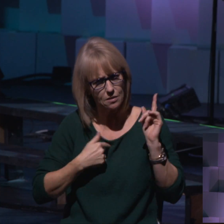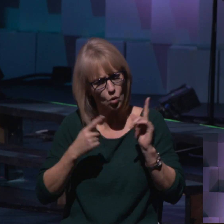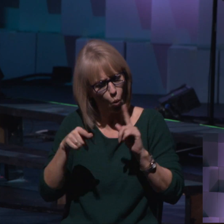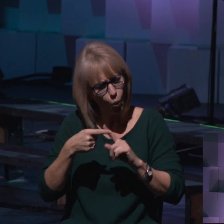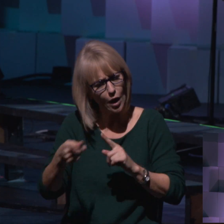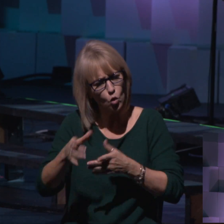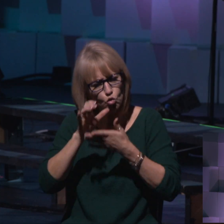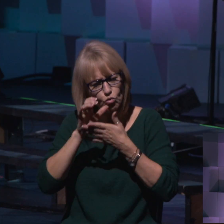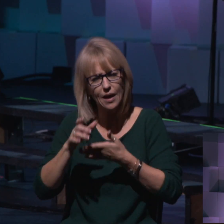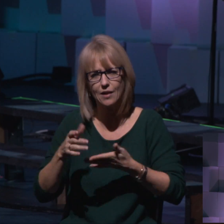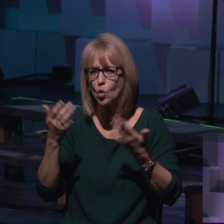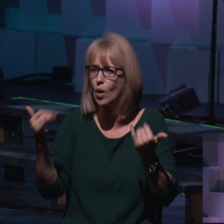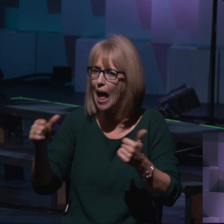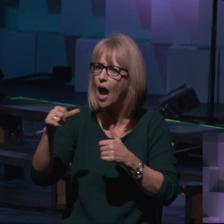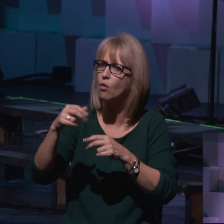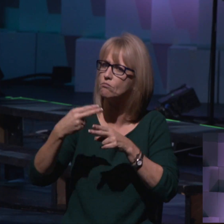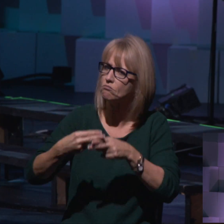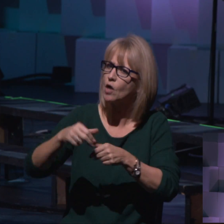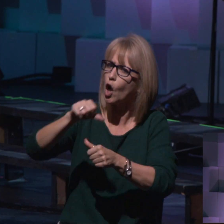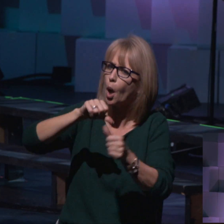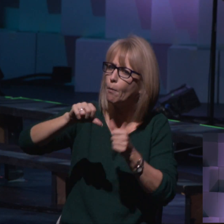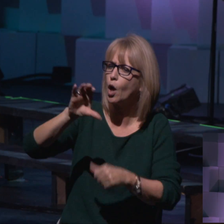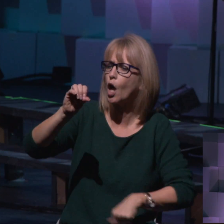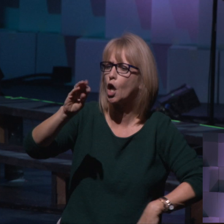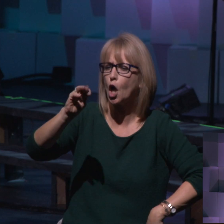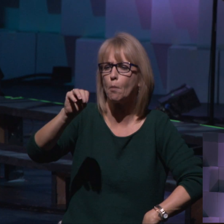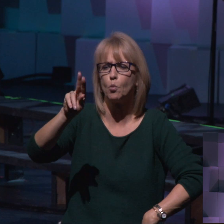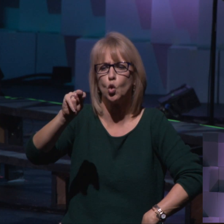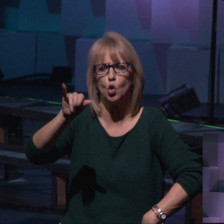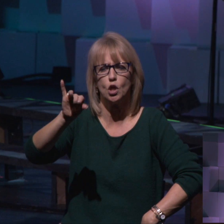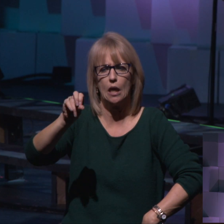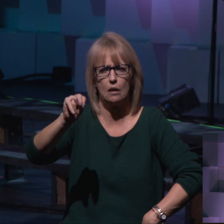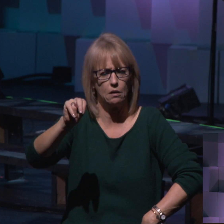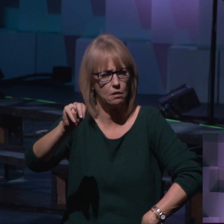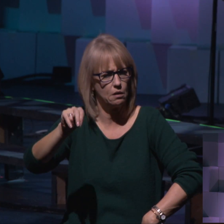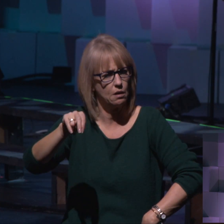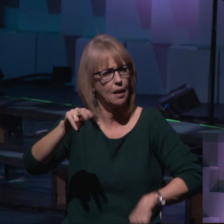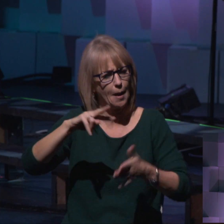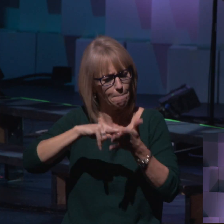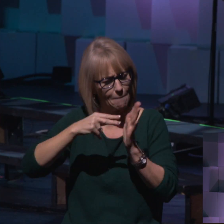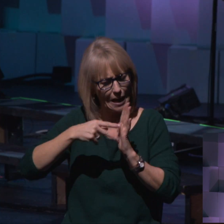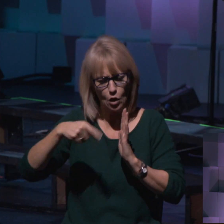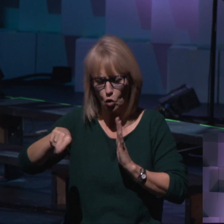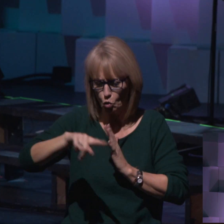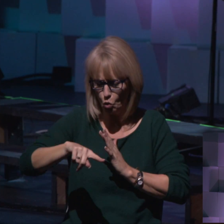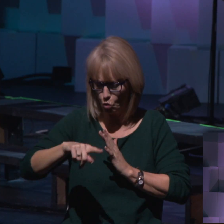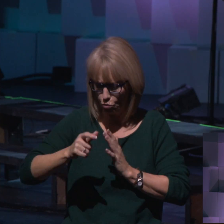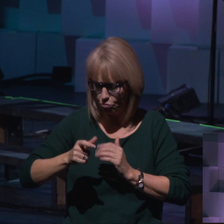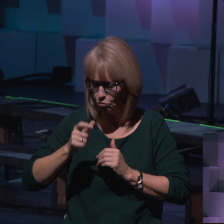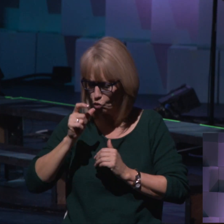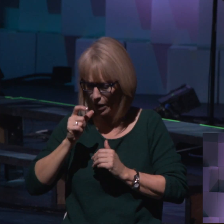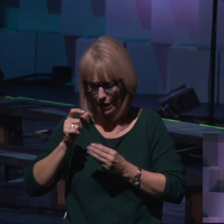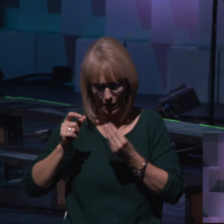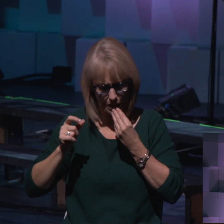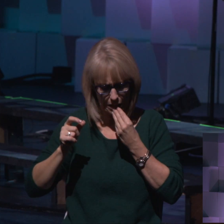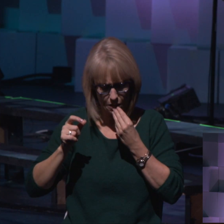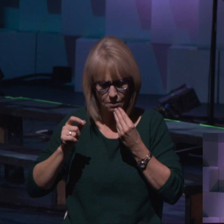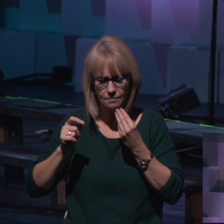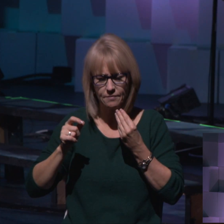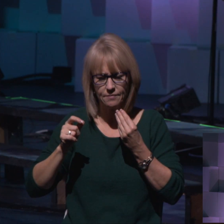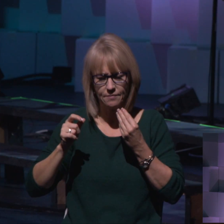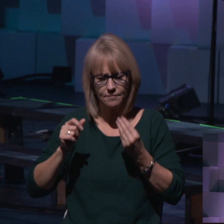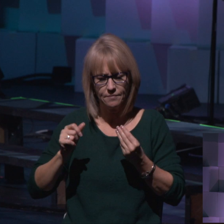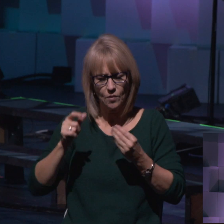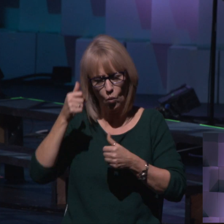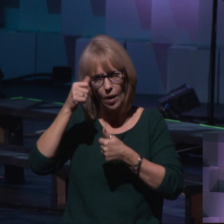communion time, we take that bread and we take the cup and we remember Jesus. Remember that he died on the cross for us. But